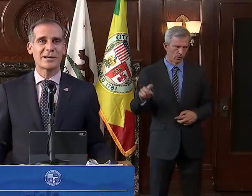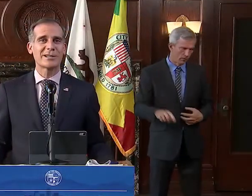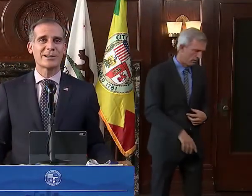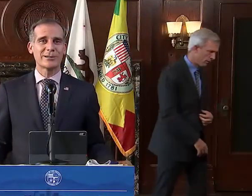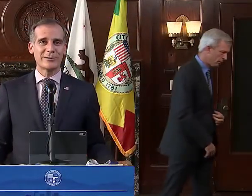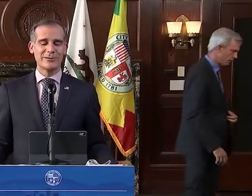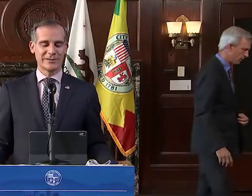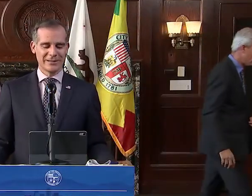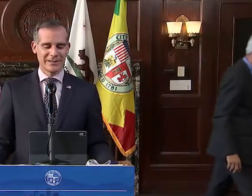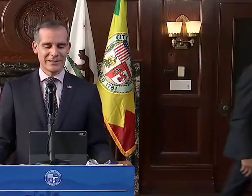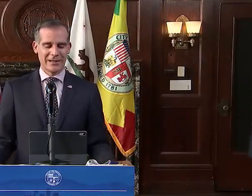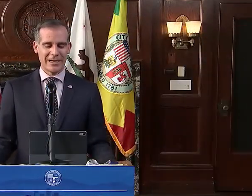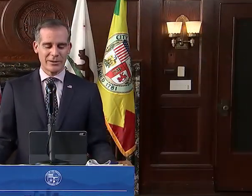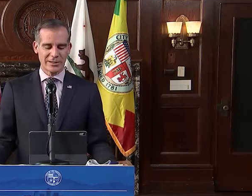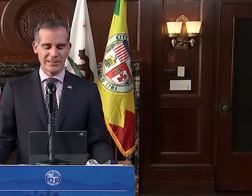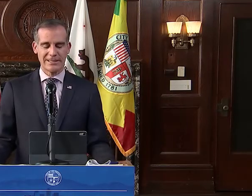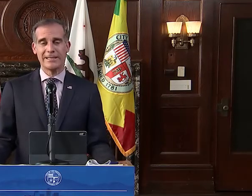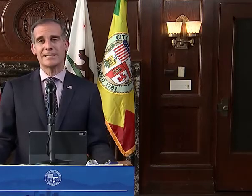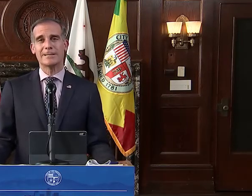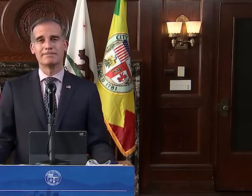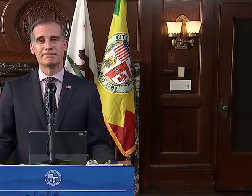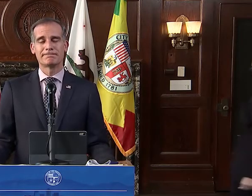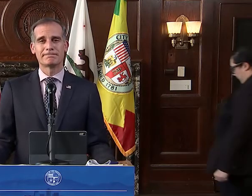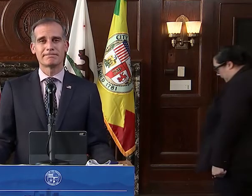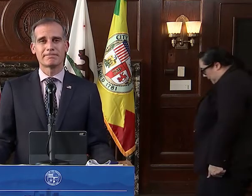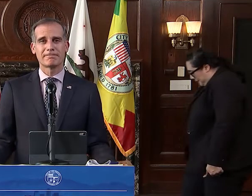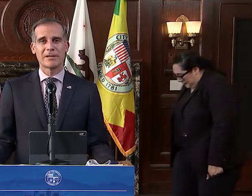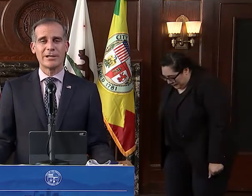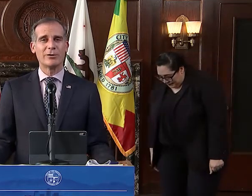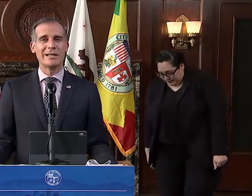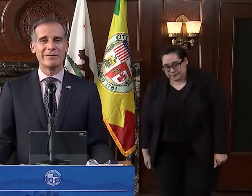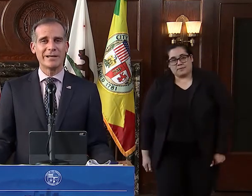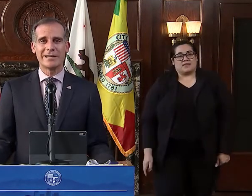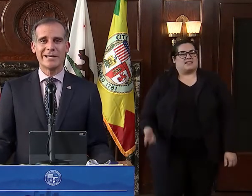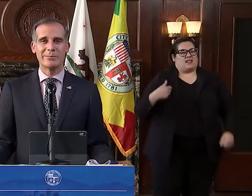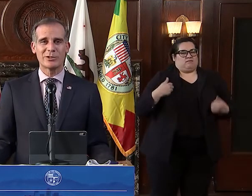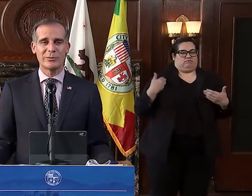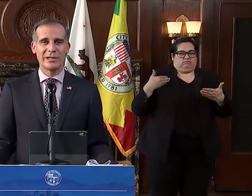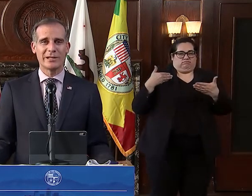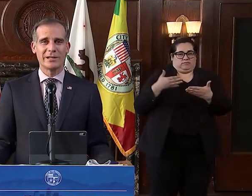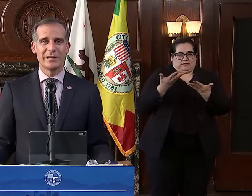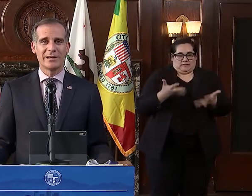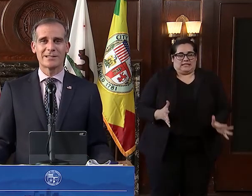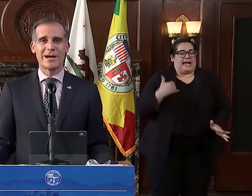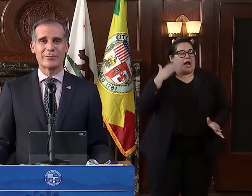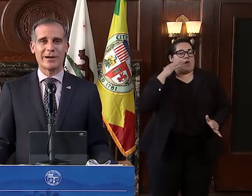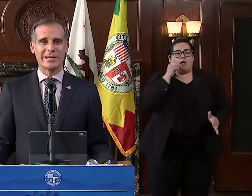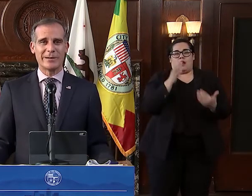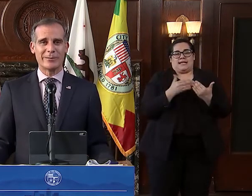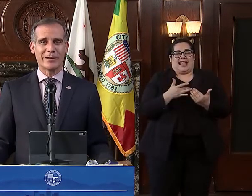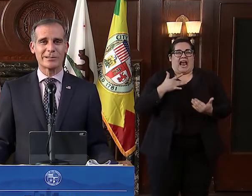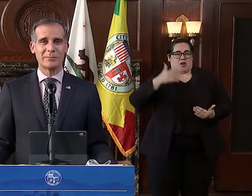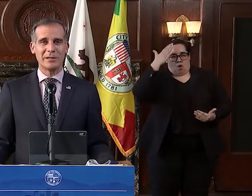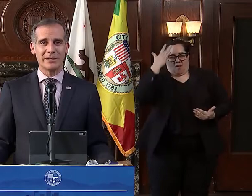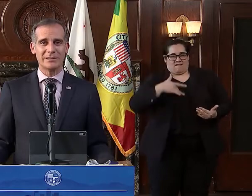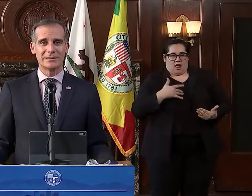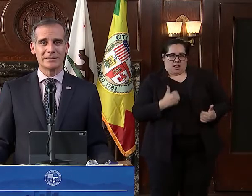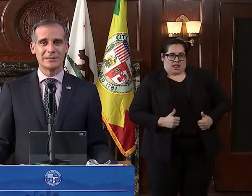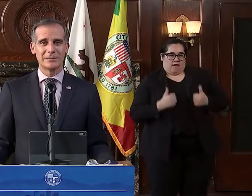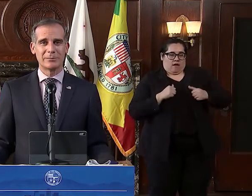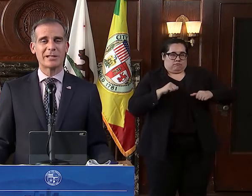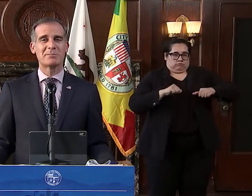Look, as I conclude, I know this isn't easy. I know living in the in-between is not where anybody wants to